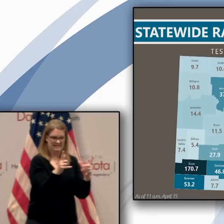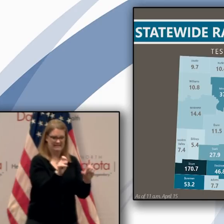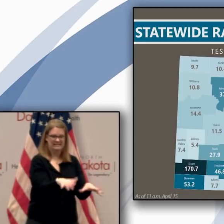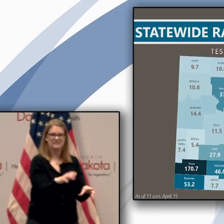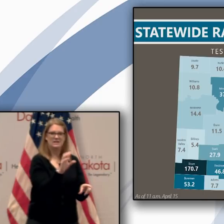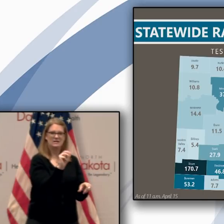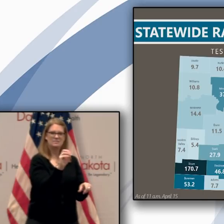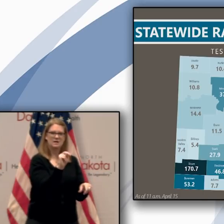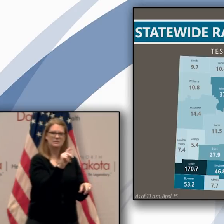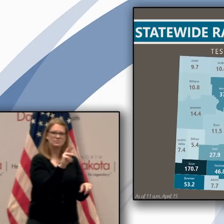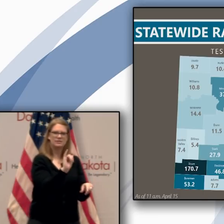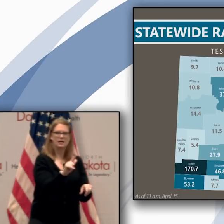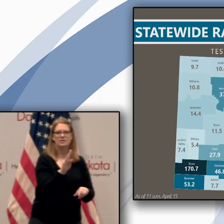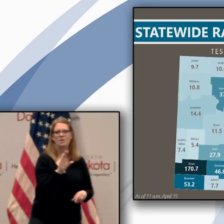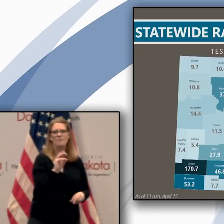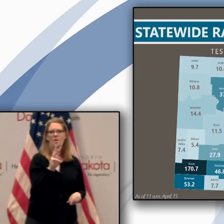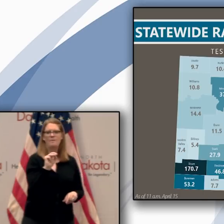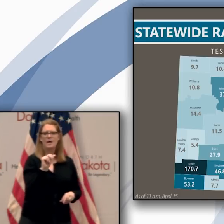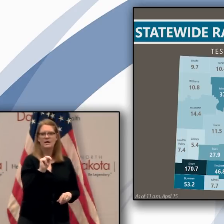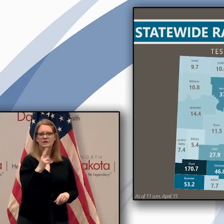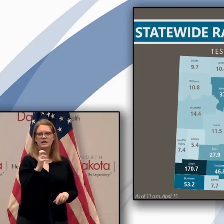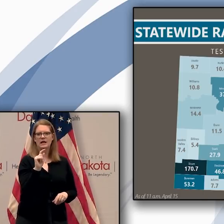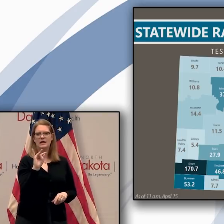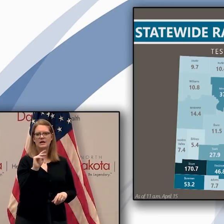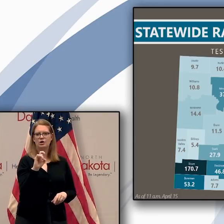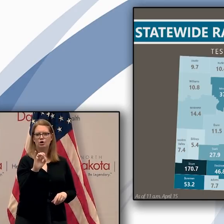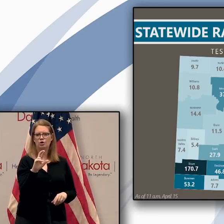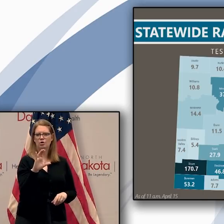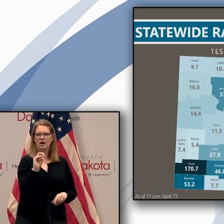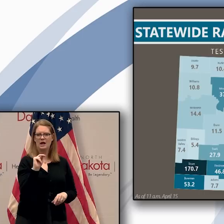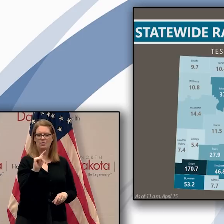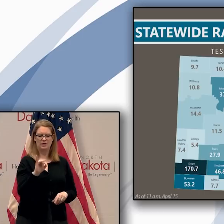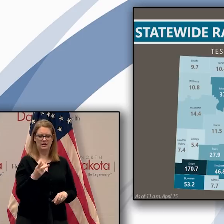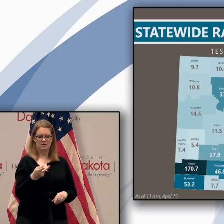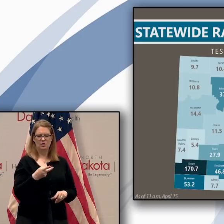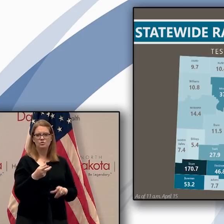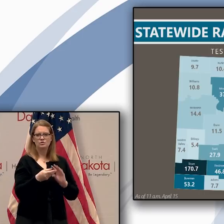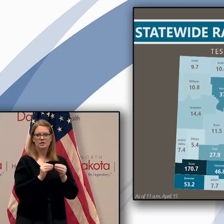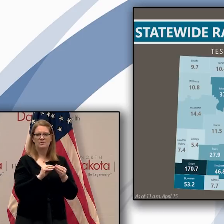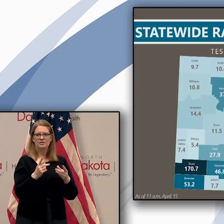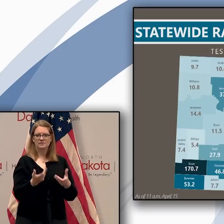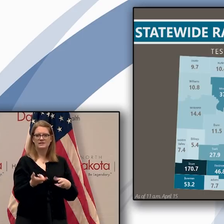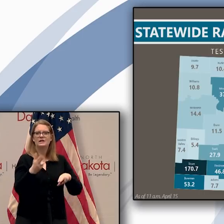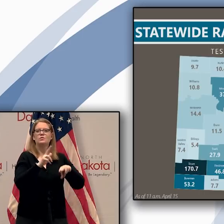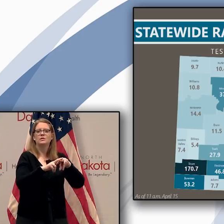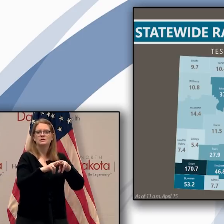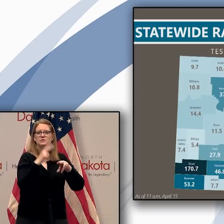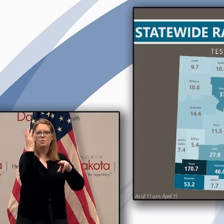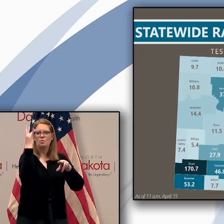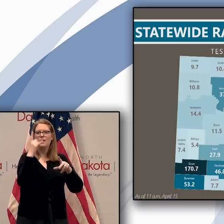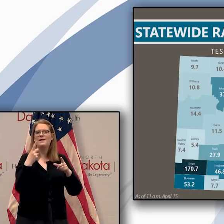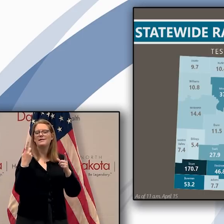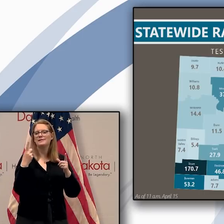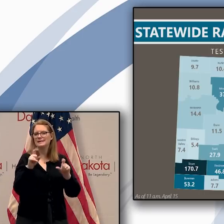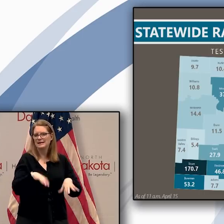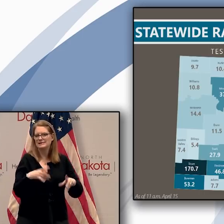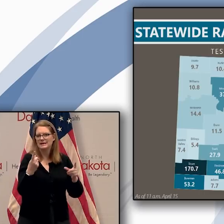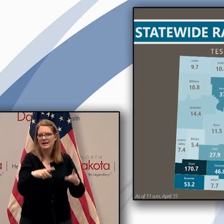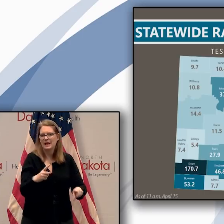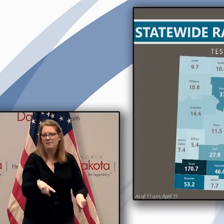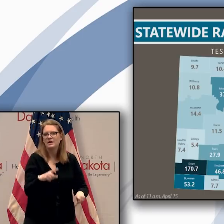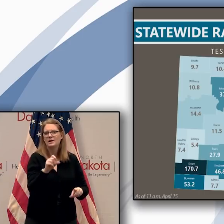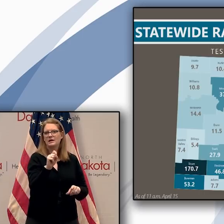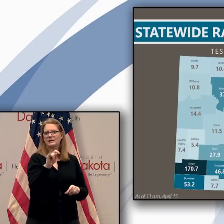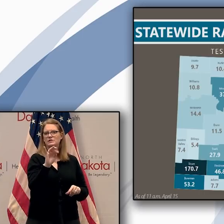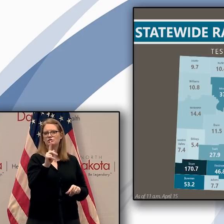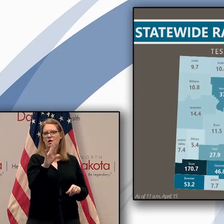numbers for Bowman, Hettinger, and County also went up because of the testing that was happening in Gladstone, North Dakota, and Stark County